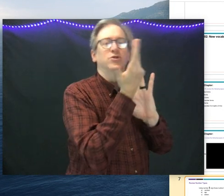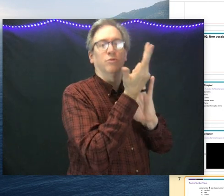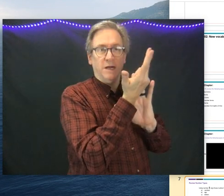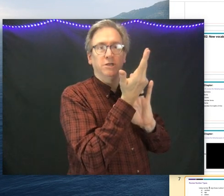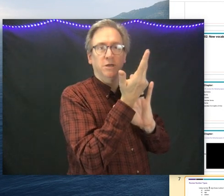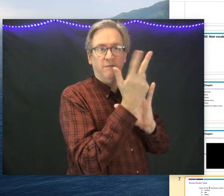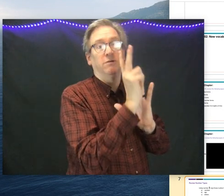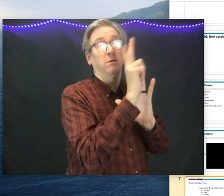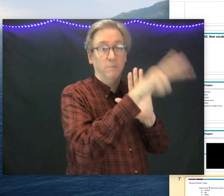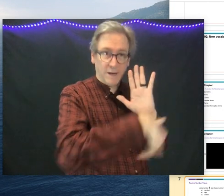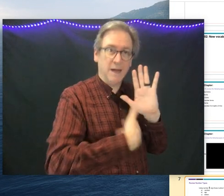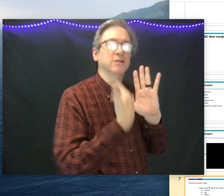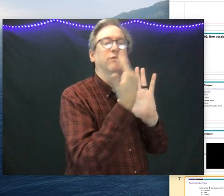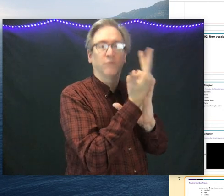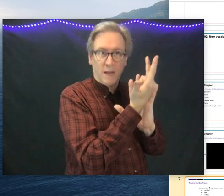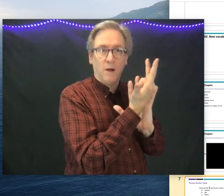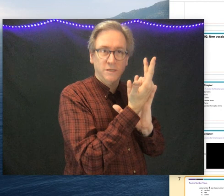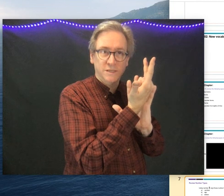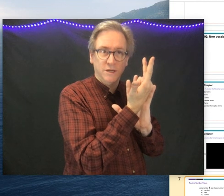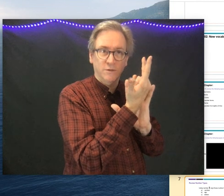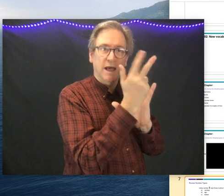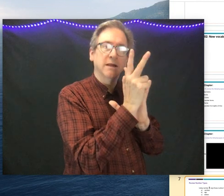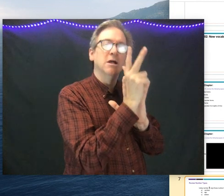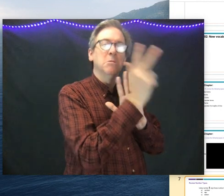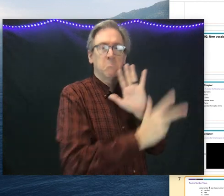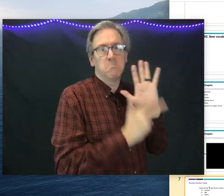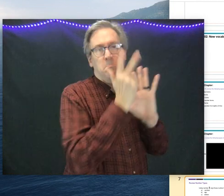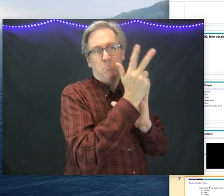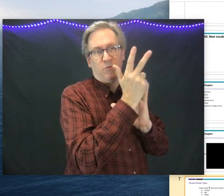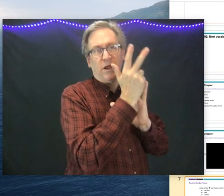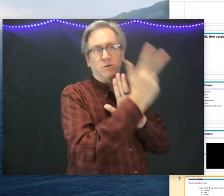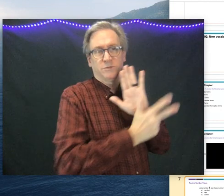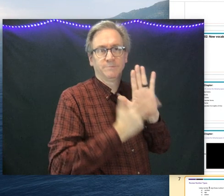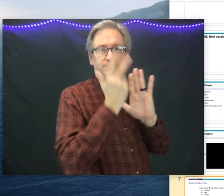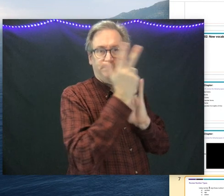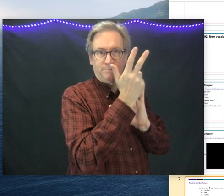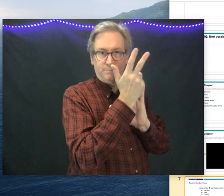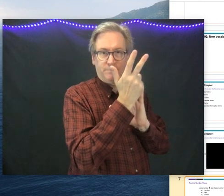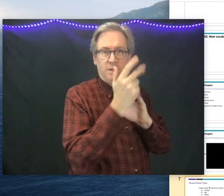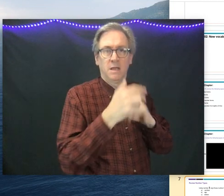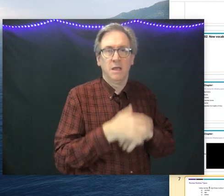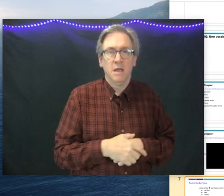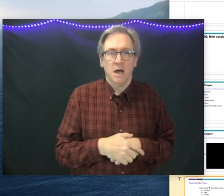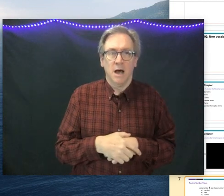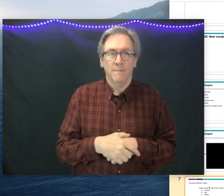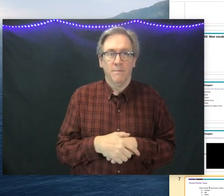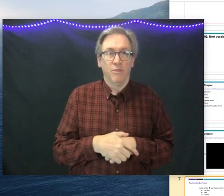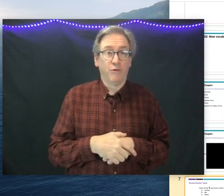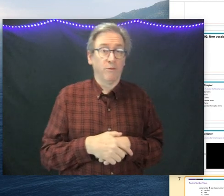more duration of, oh my God, it took 3 hours to do that. 3 hours.